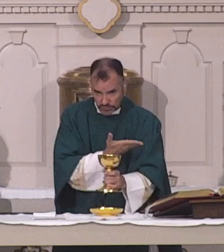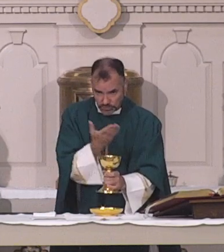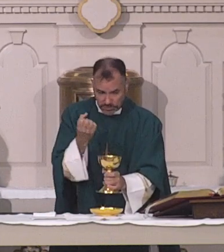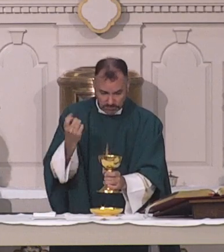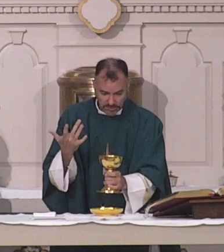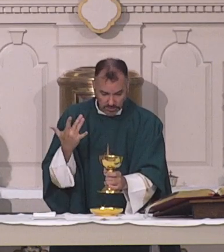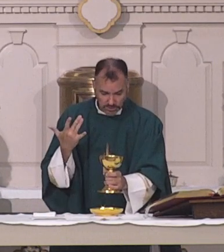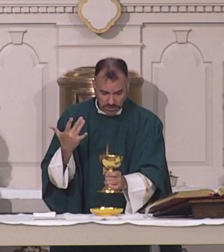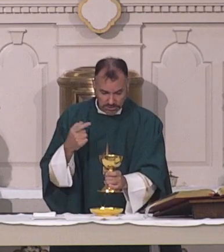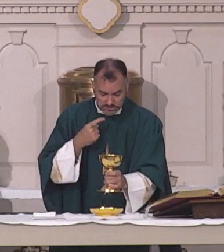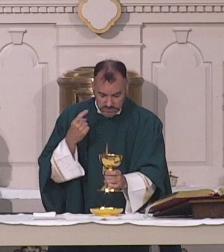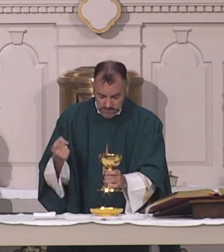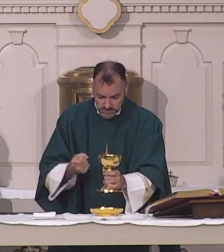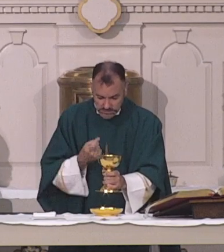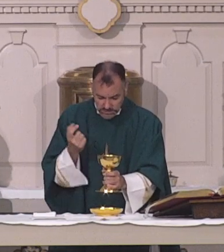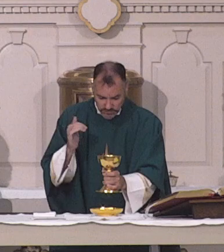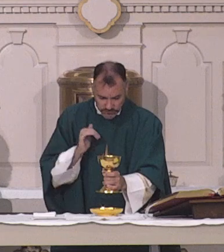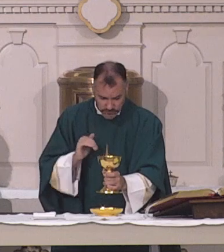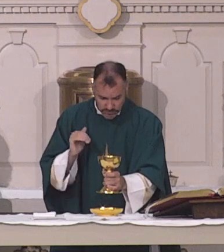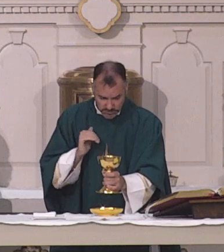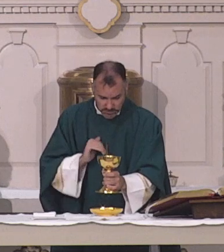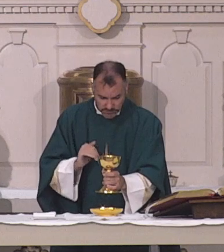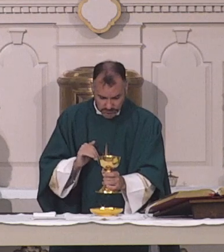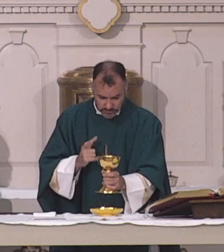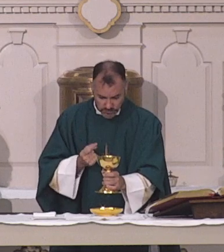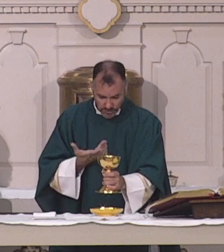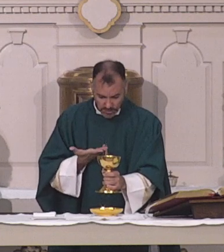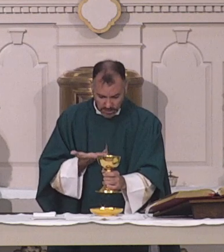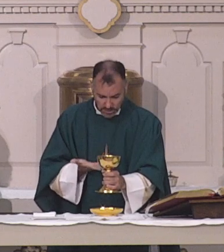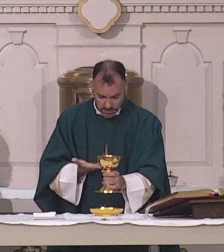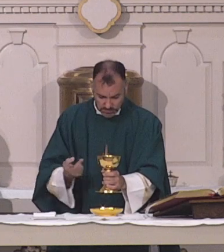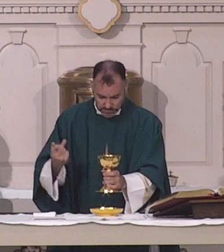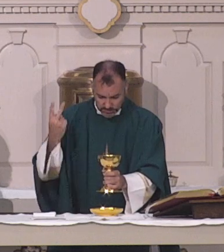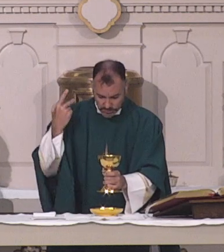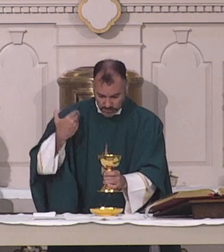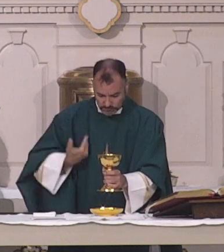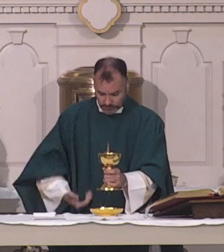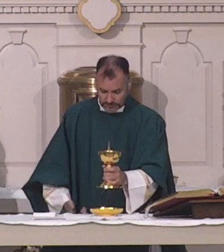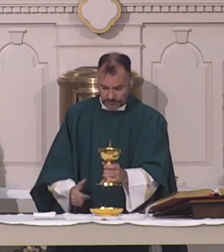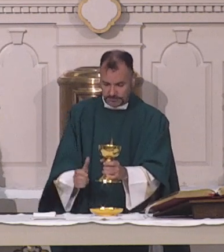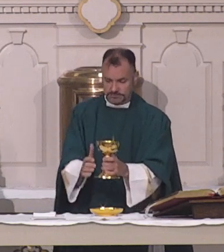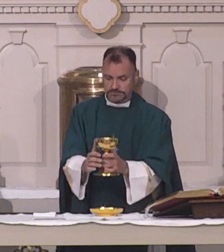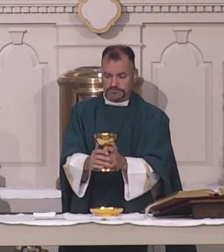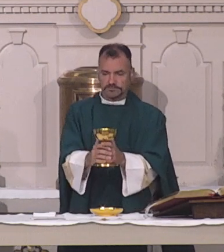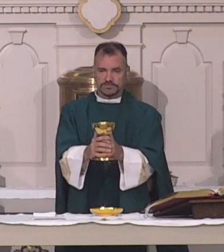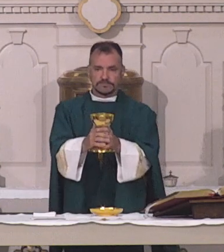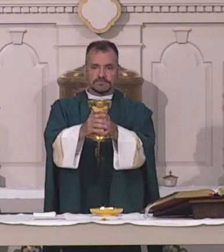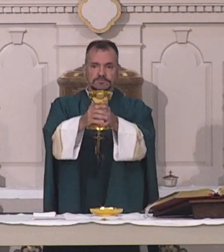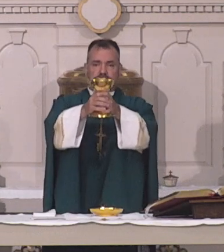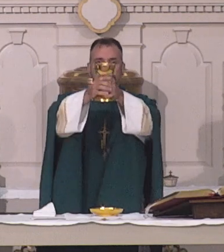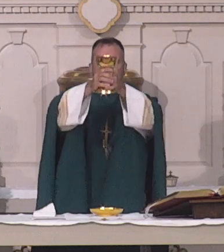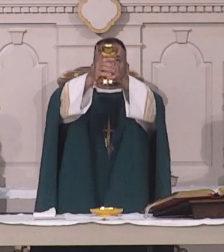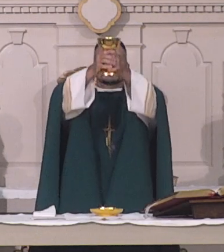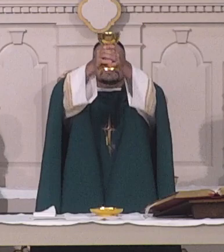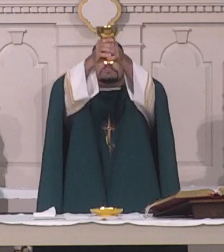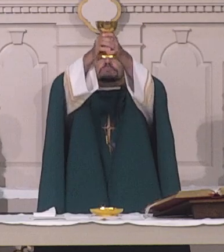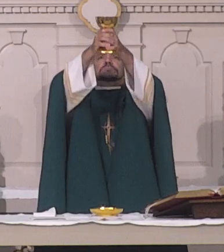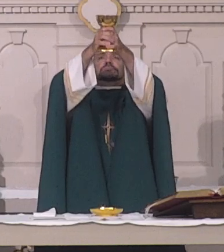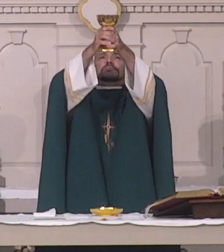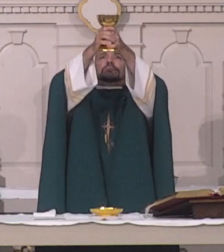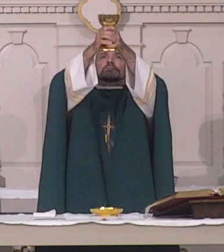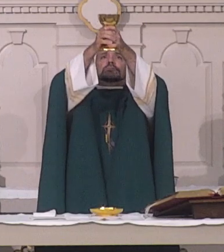be poured out for you and for many for the forgiveness of sins. Do this in memory of me."